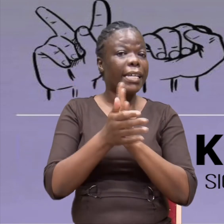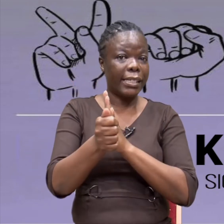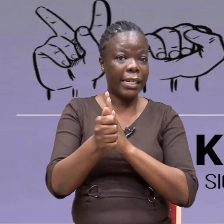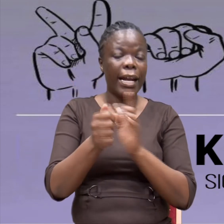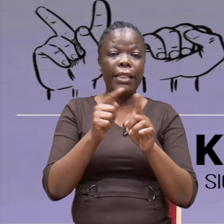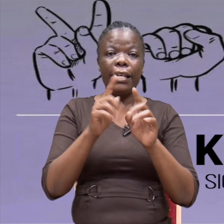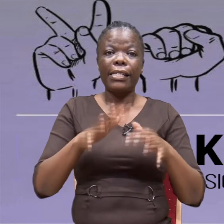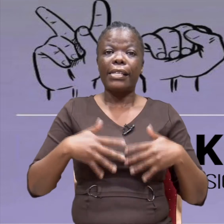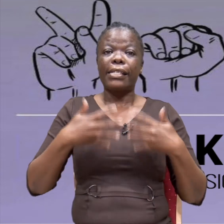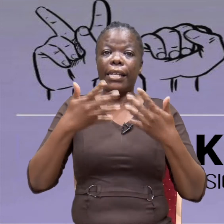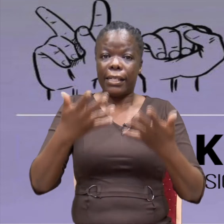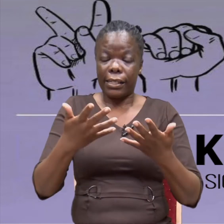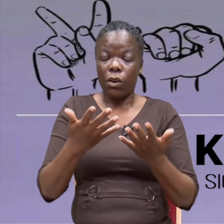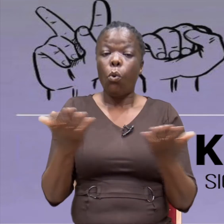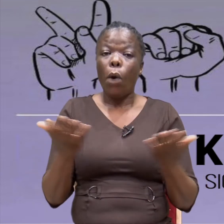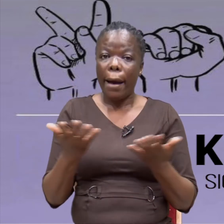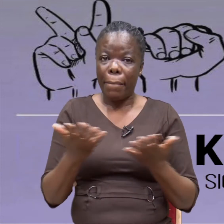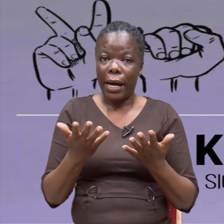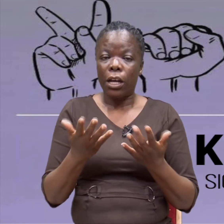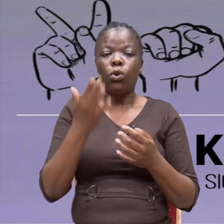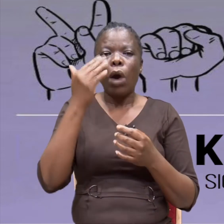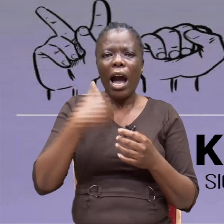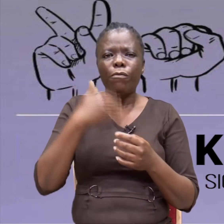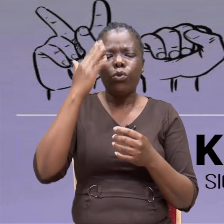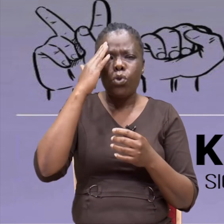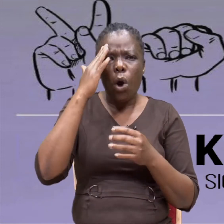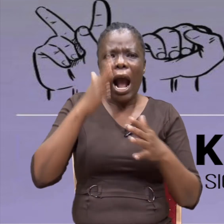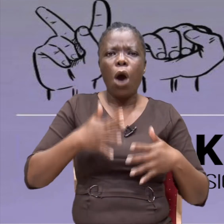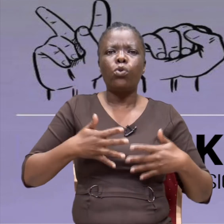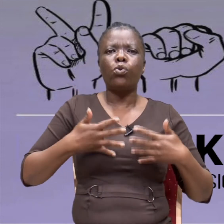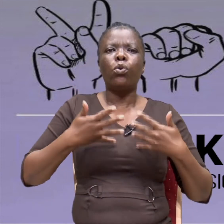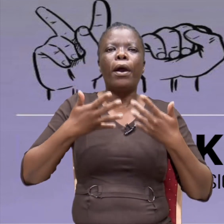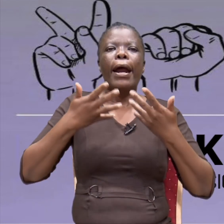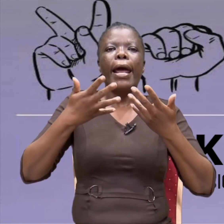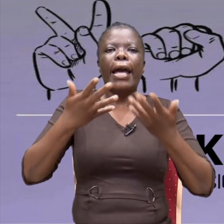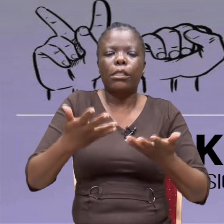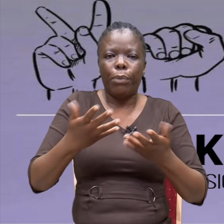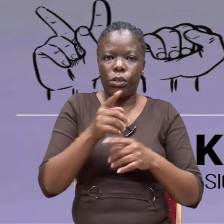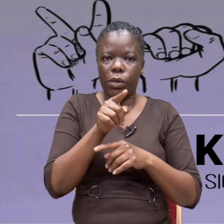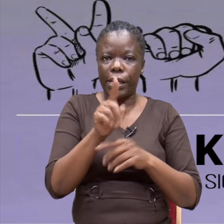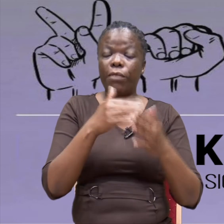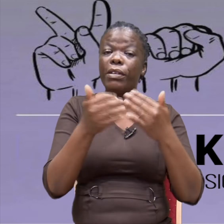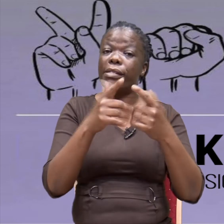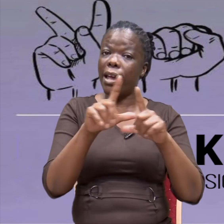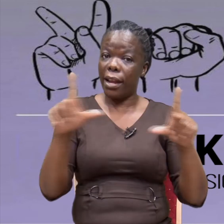skills. These are skills whereby you have to know how to express yourself in sign